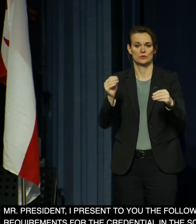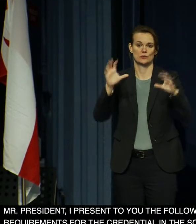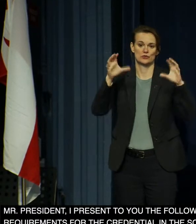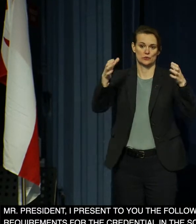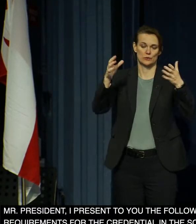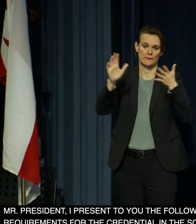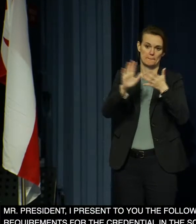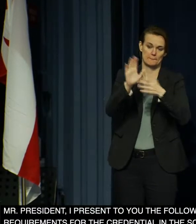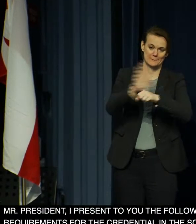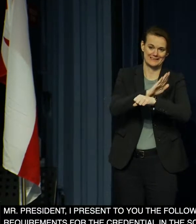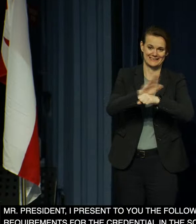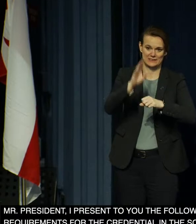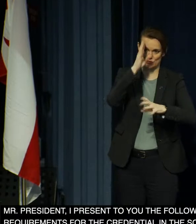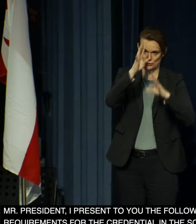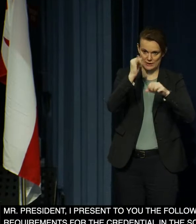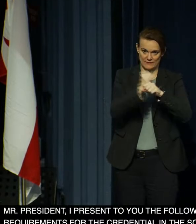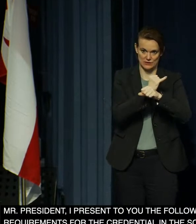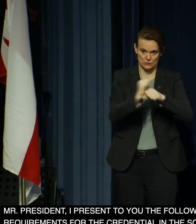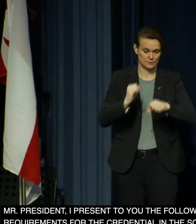Creative Industries.